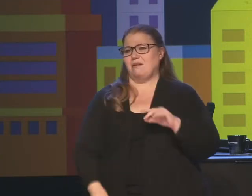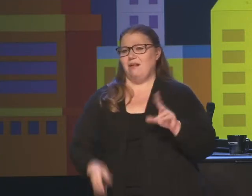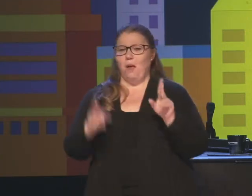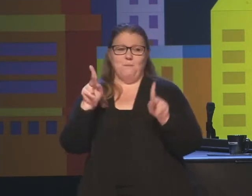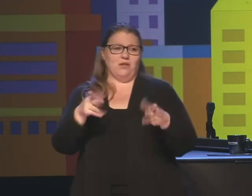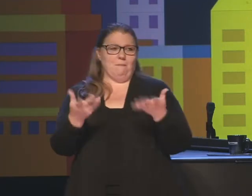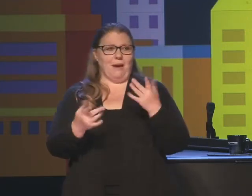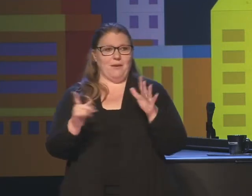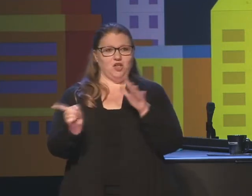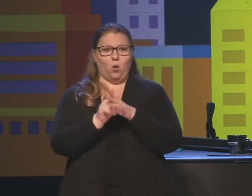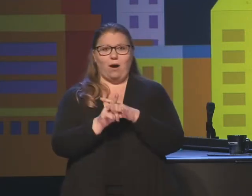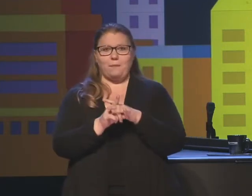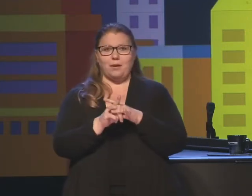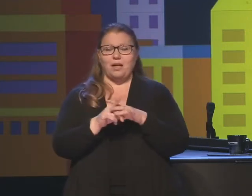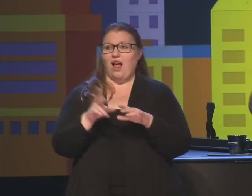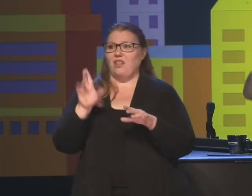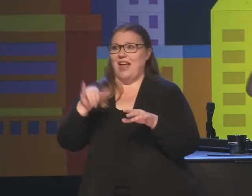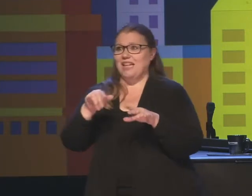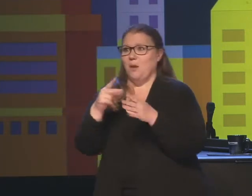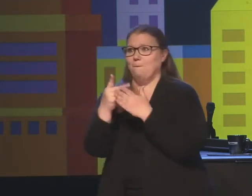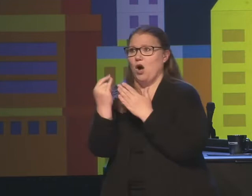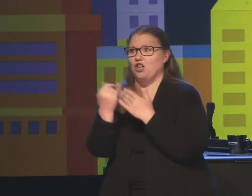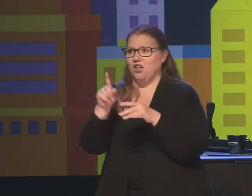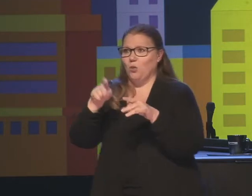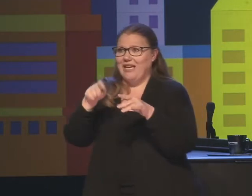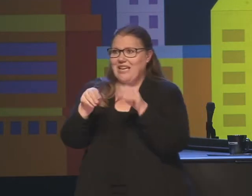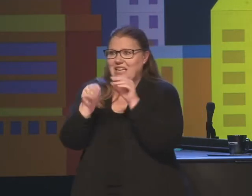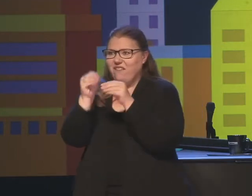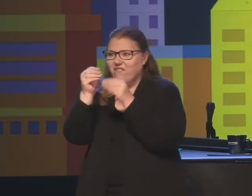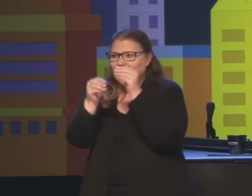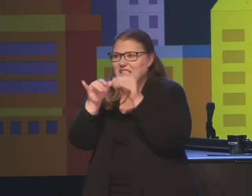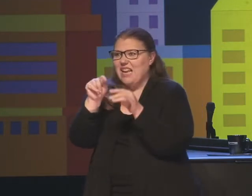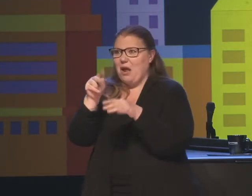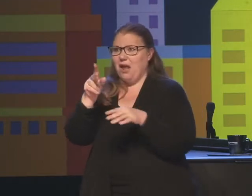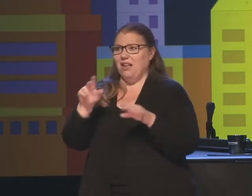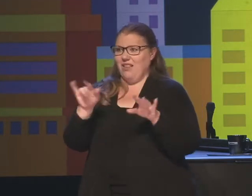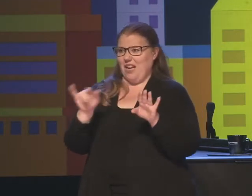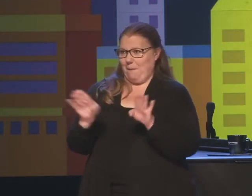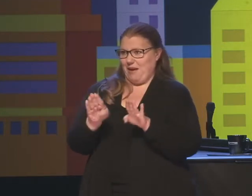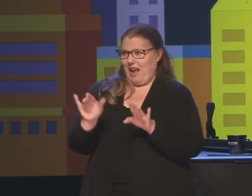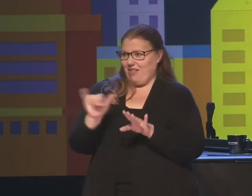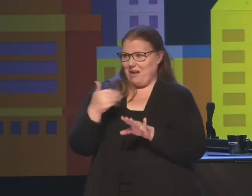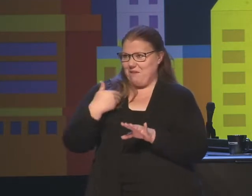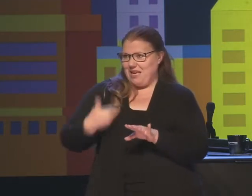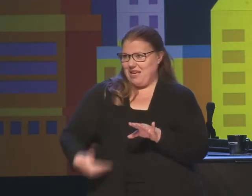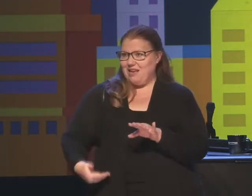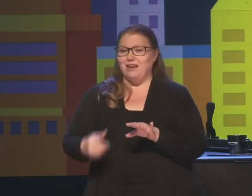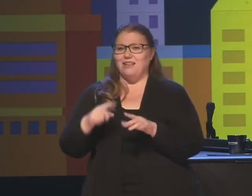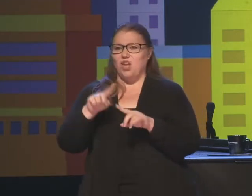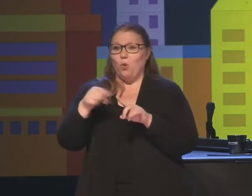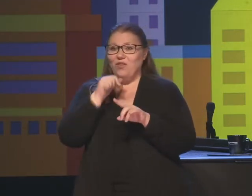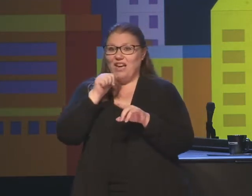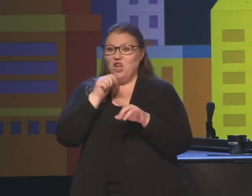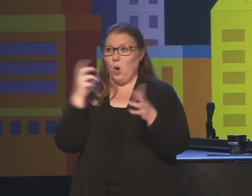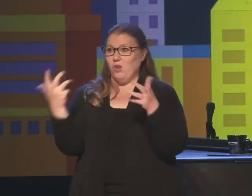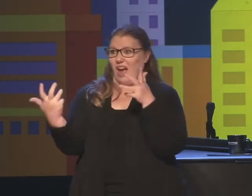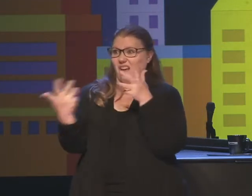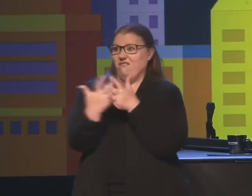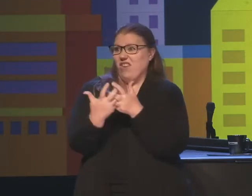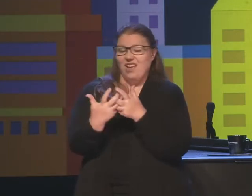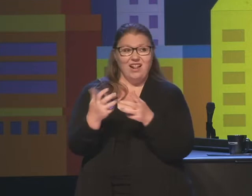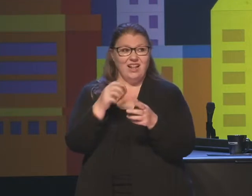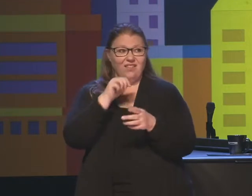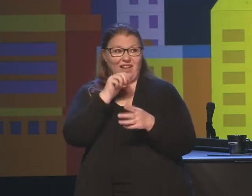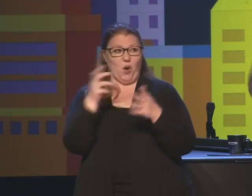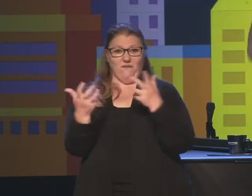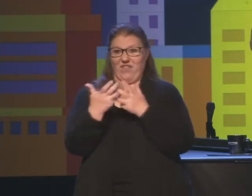come to church, and we see them as little projects. We got to get them to behave like me, right? And all of a sudden, when they don't behave like you or behave